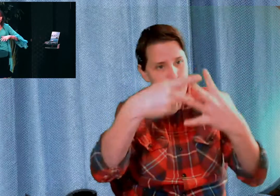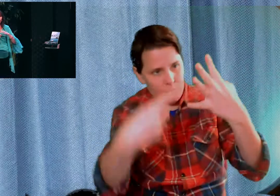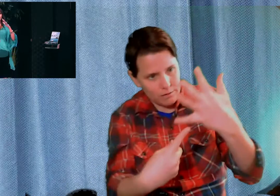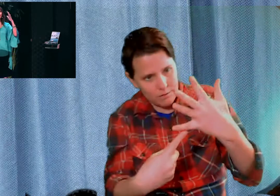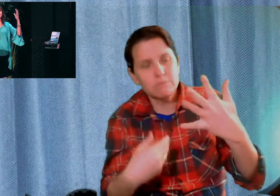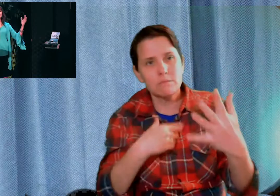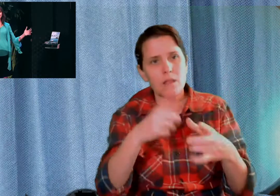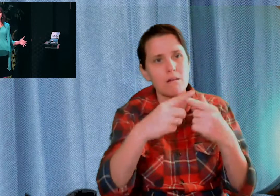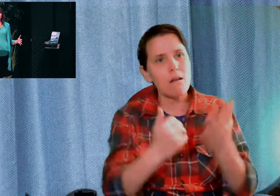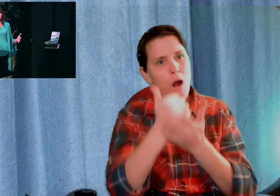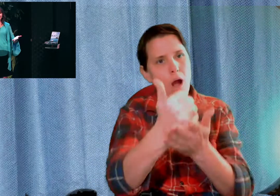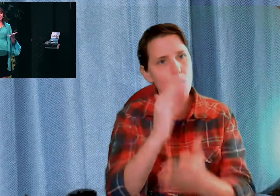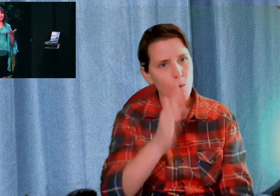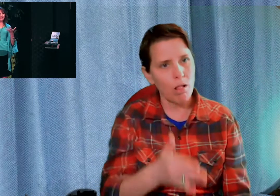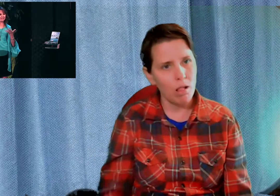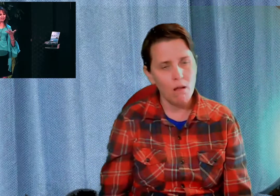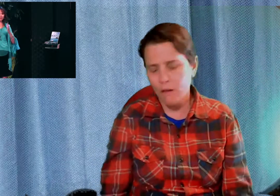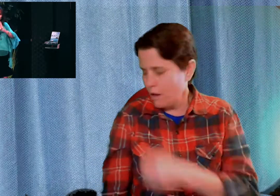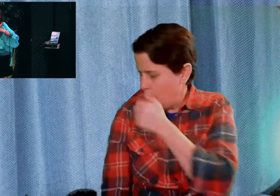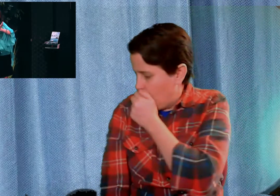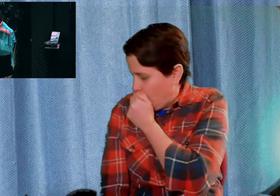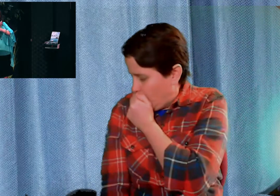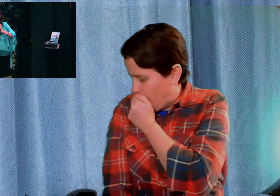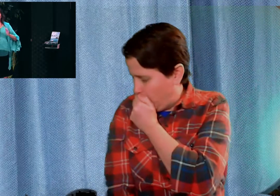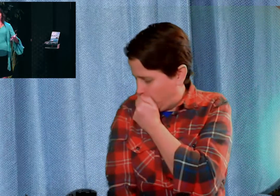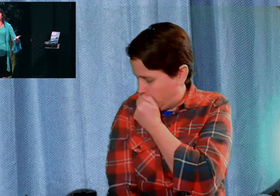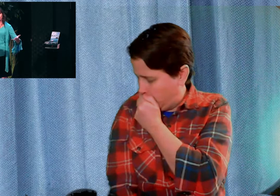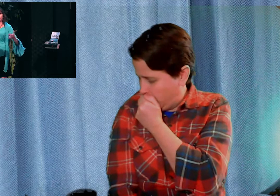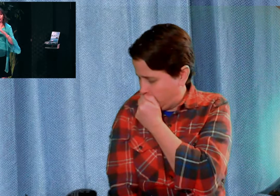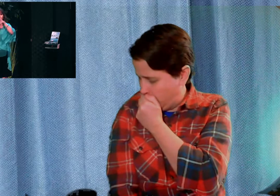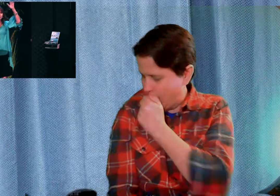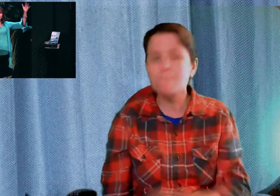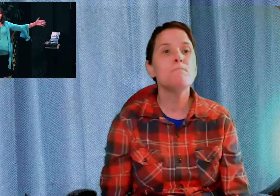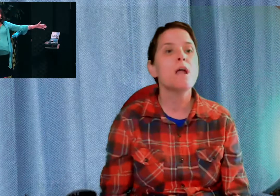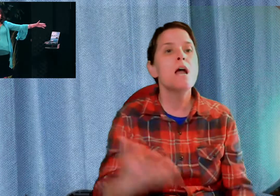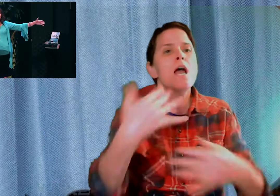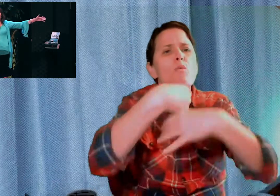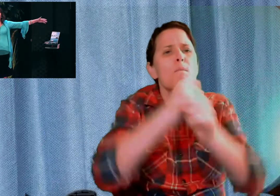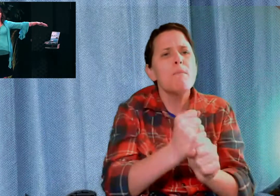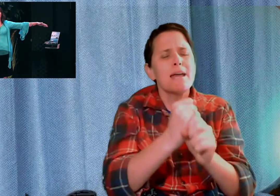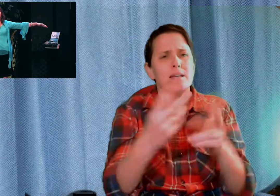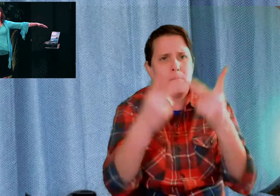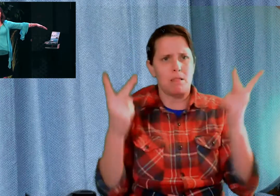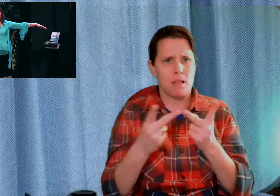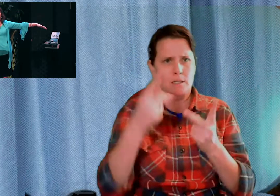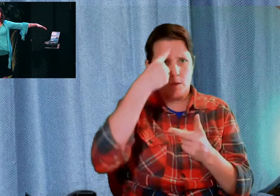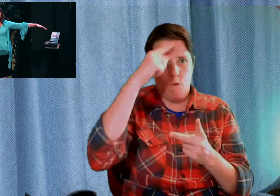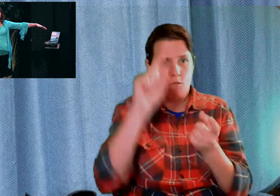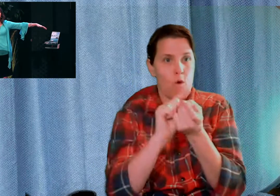It'll create the shift which will open the space for the